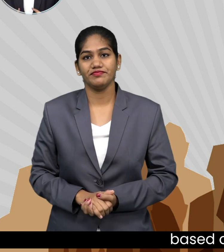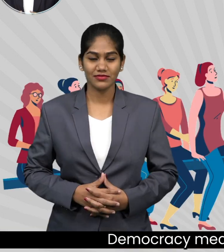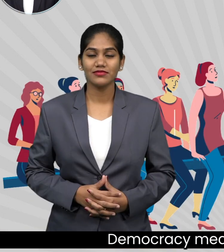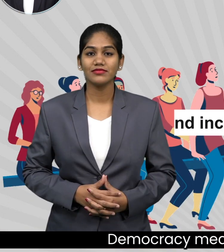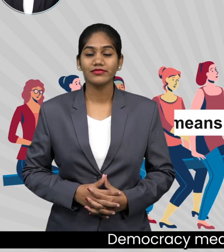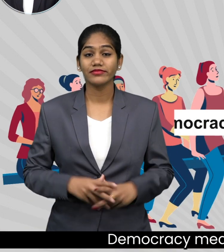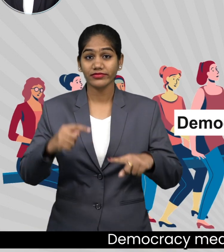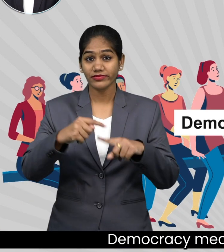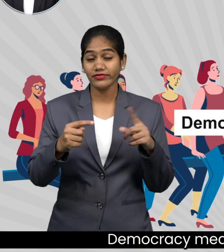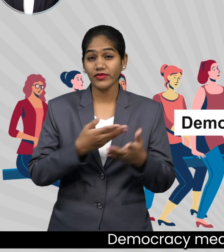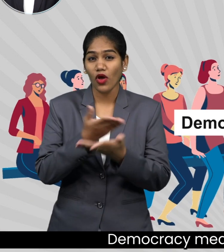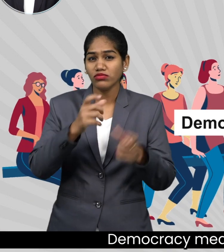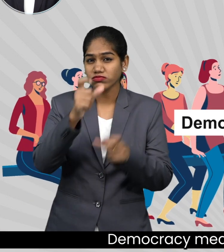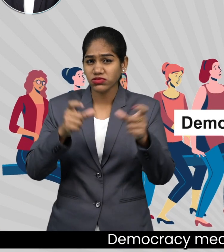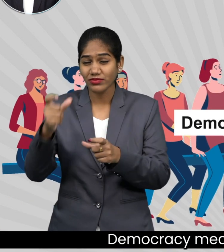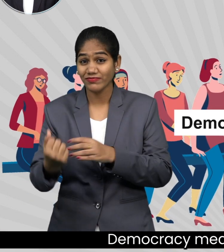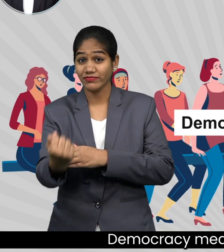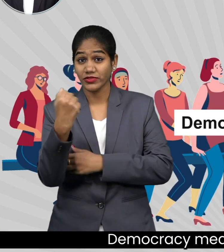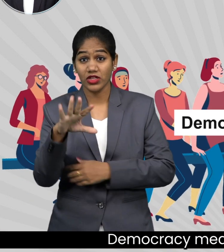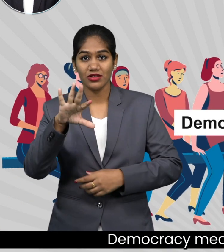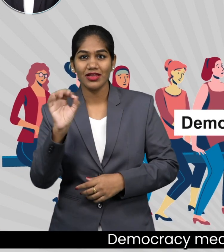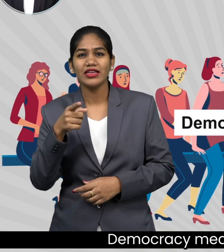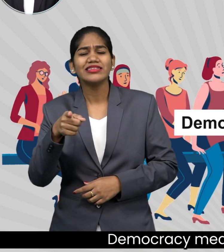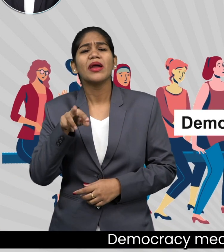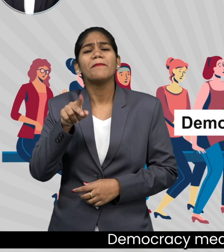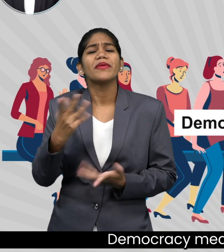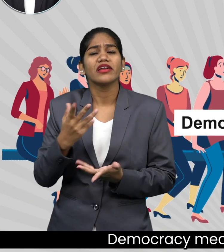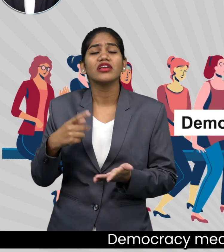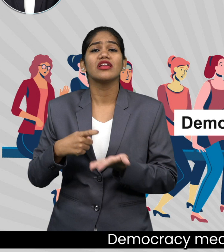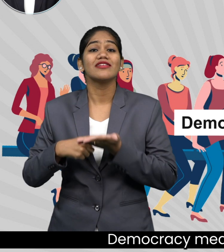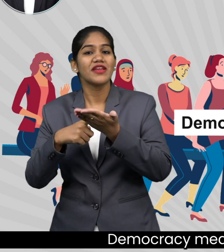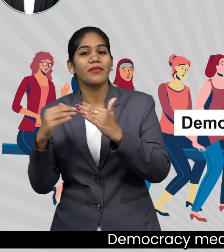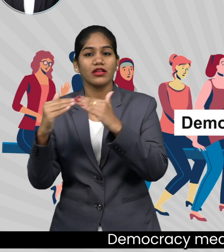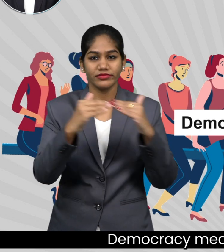DEMOCRACY MEANS EQUALITY AND INCLUSIVENESS